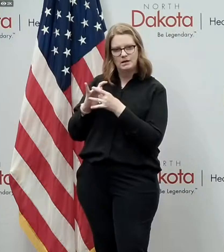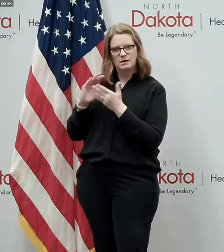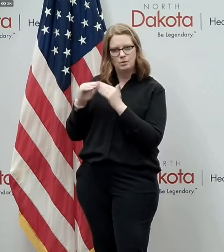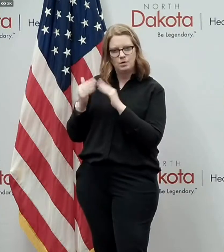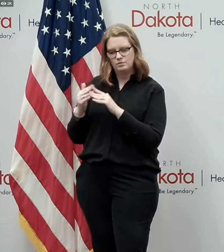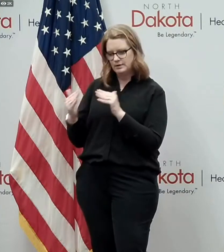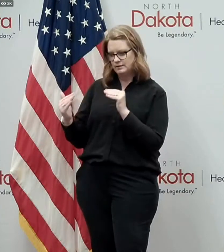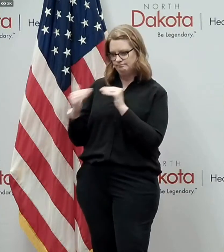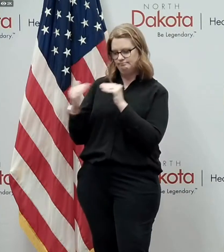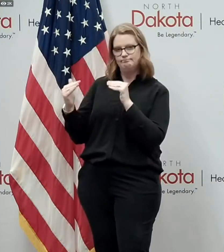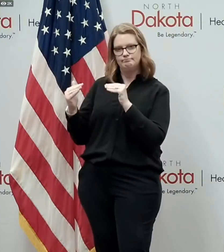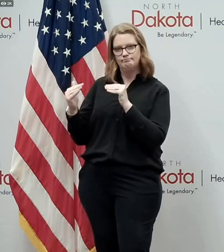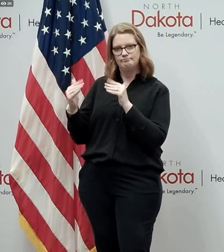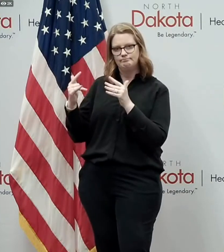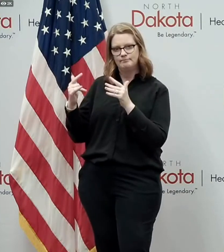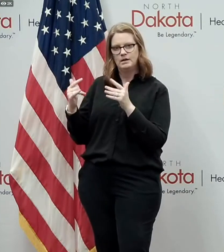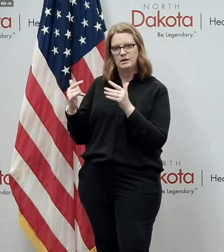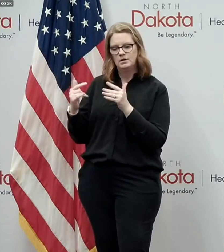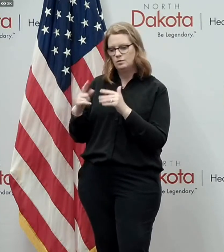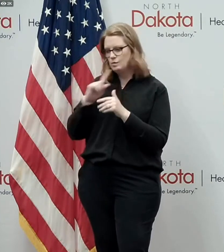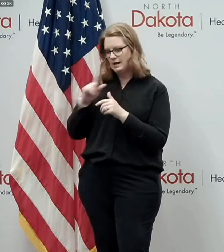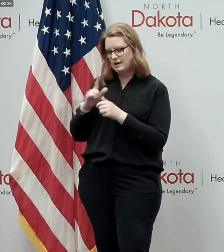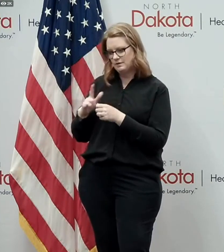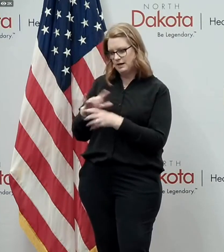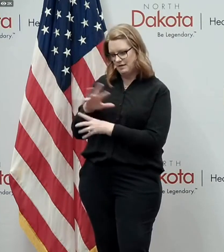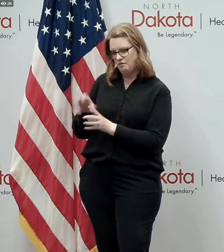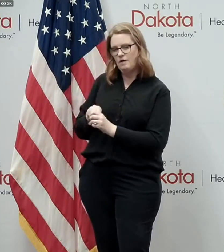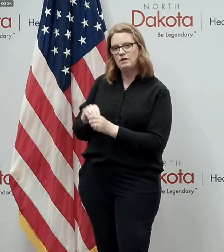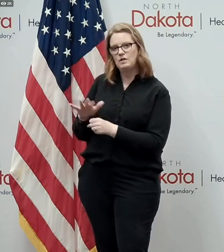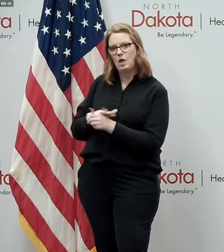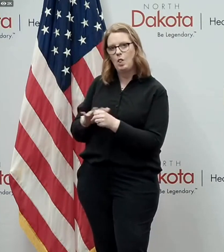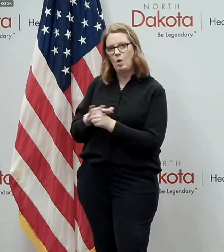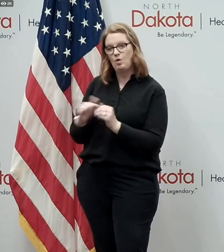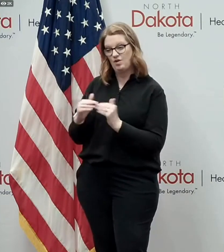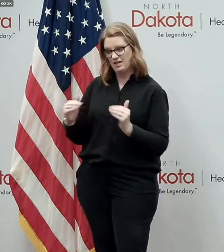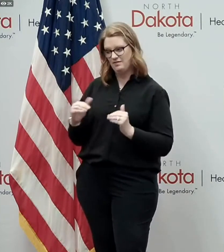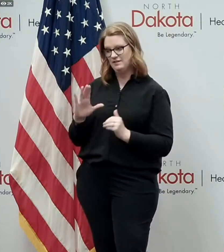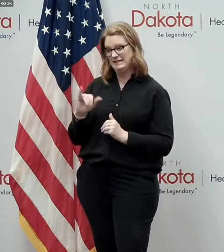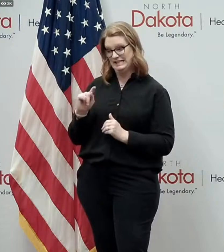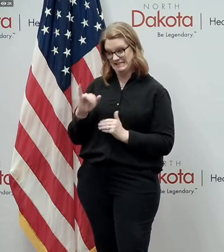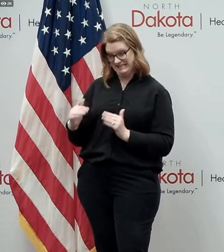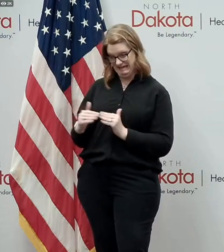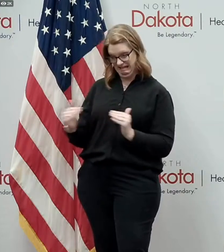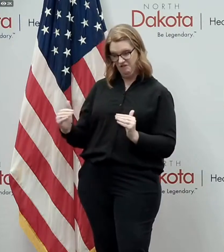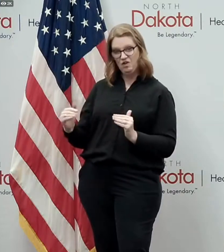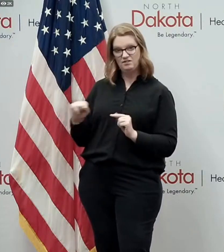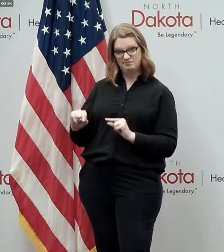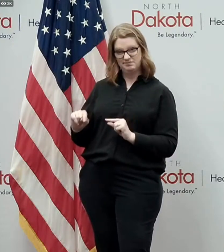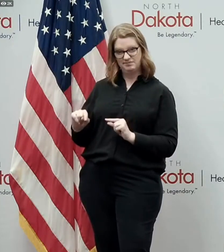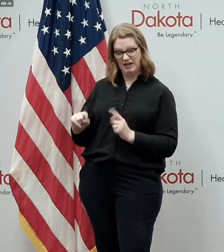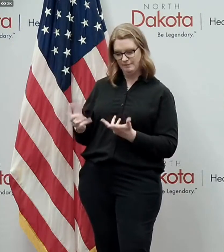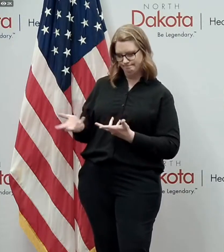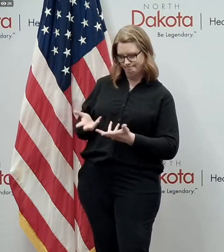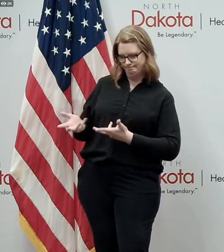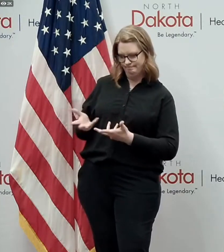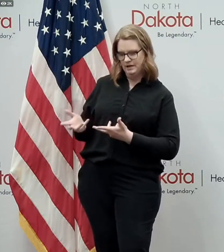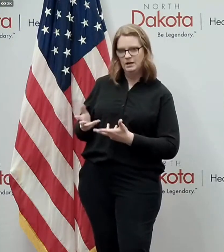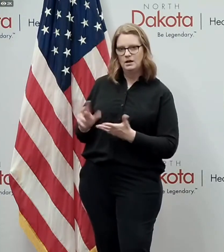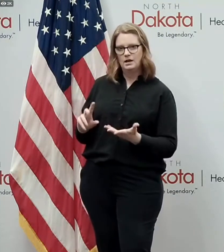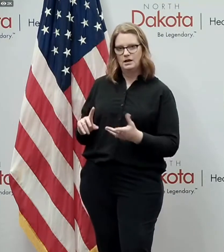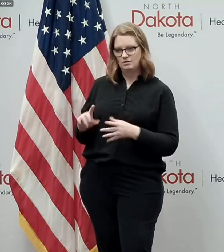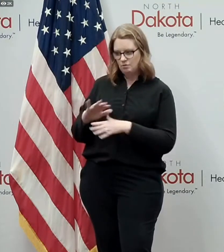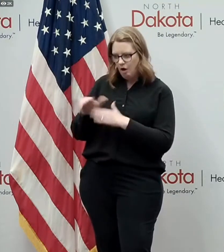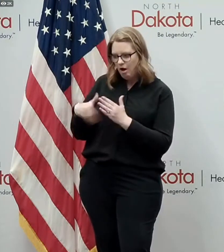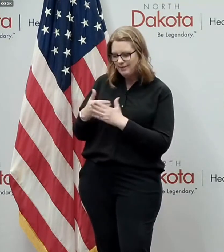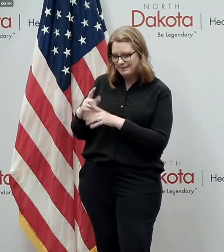that really involves, we got to get involved at the local level. I mean, we're down to the city level and all of the institutions within the